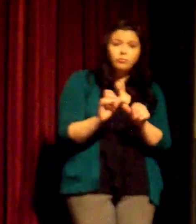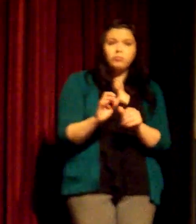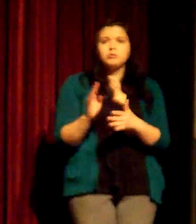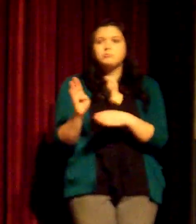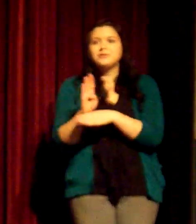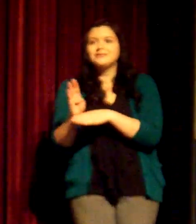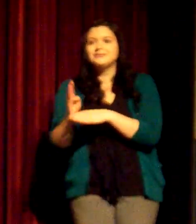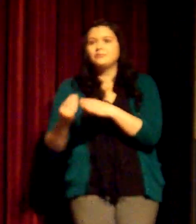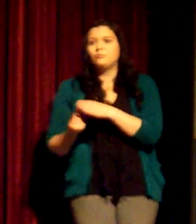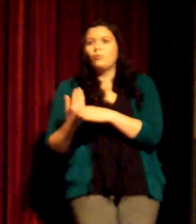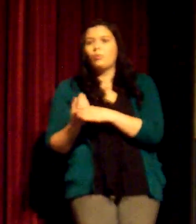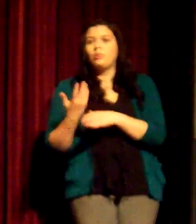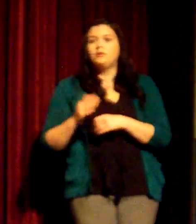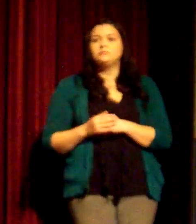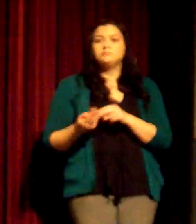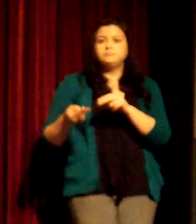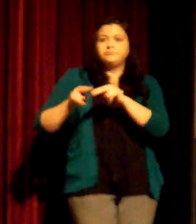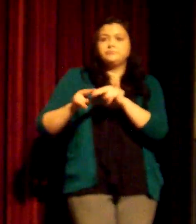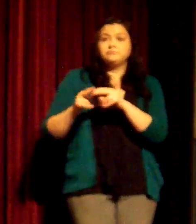Remmick.